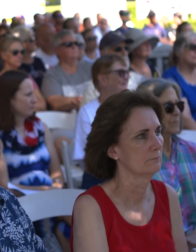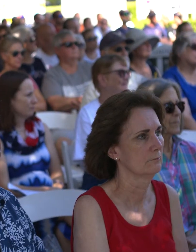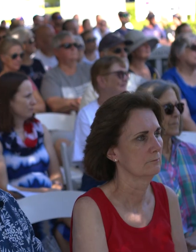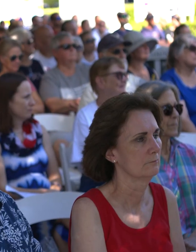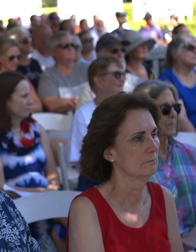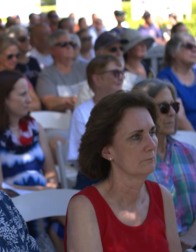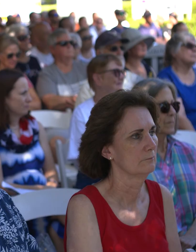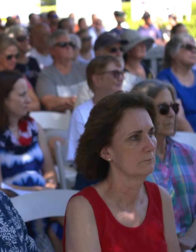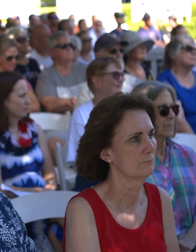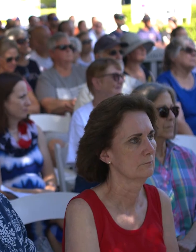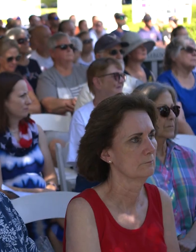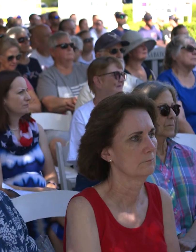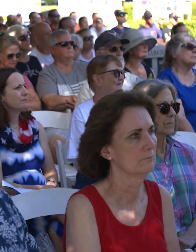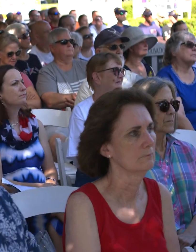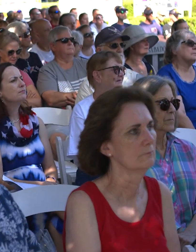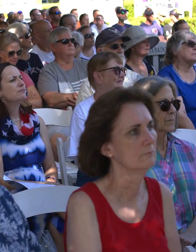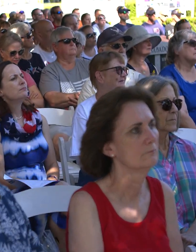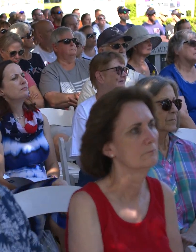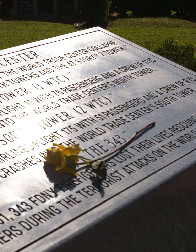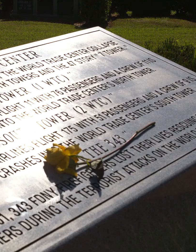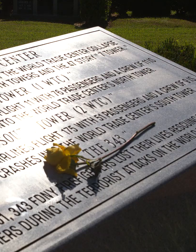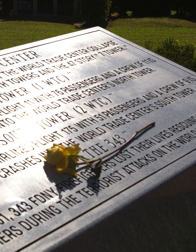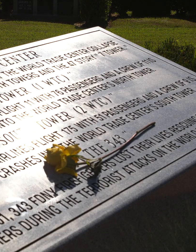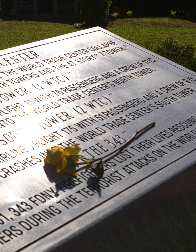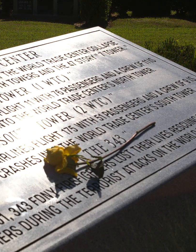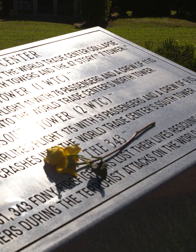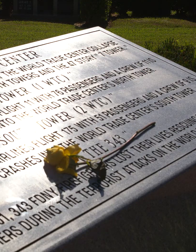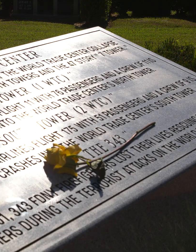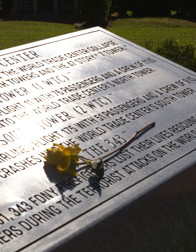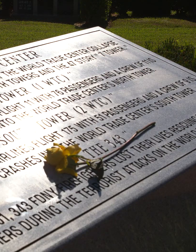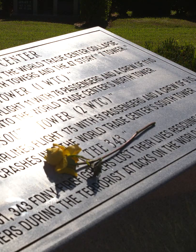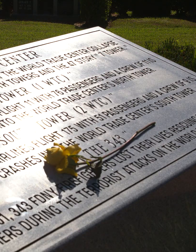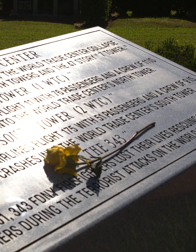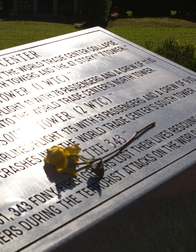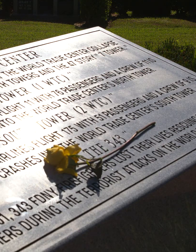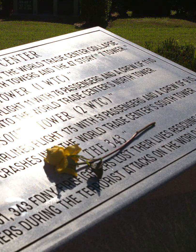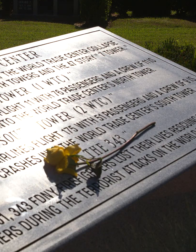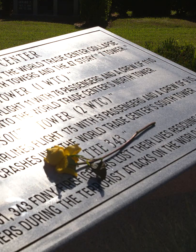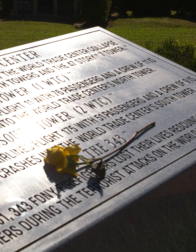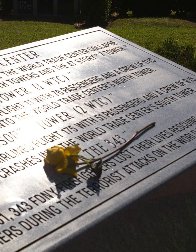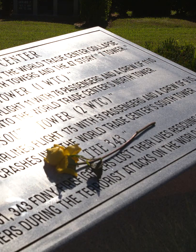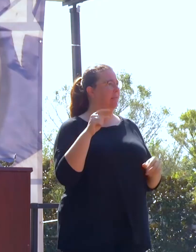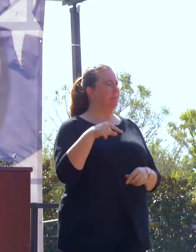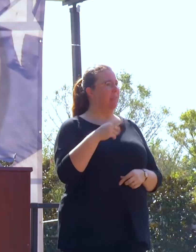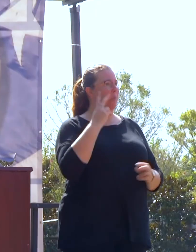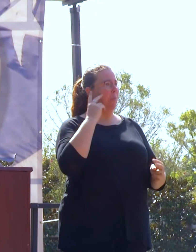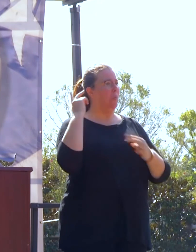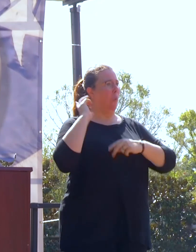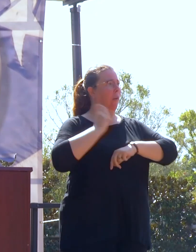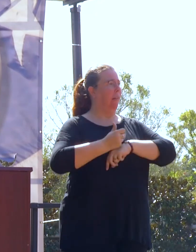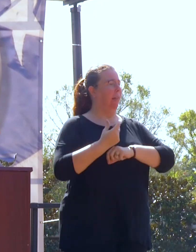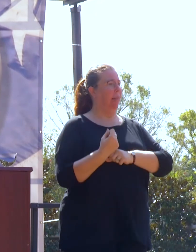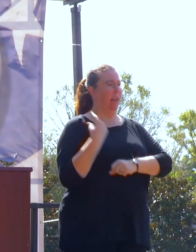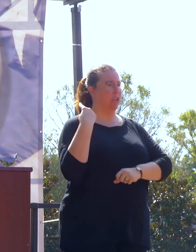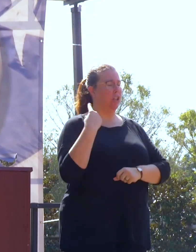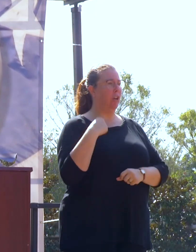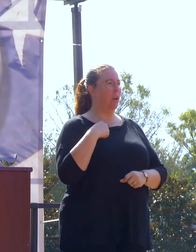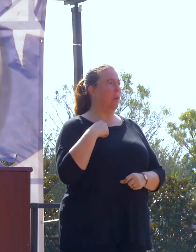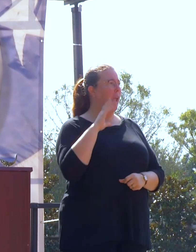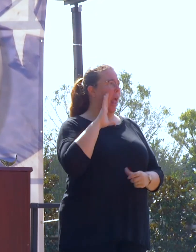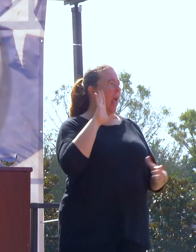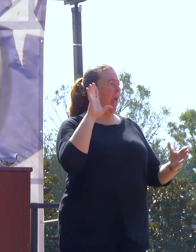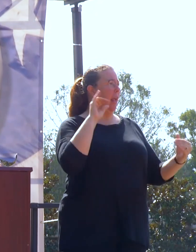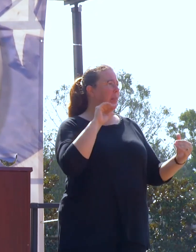2,355. This is nearly double the number of the memorial that it was last year, and it's estimated that their number next year will